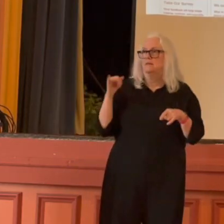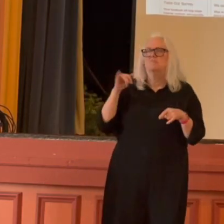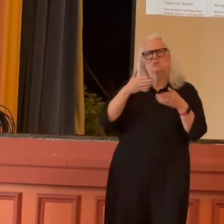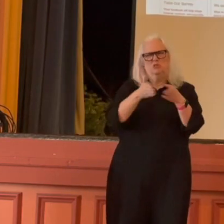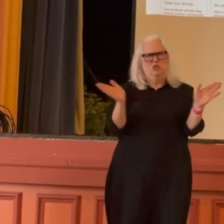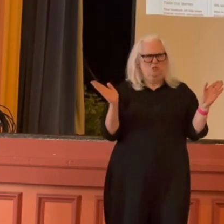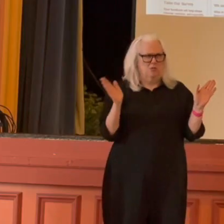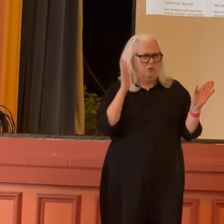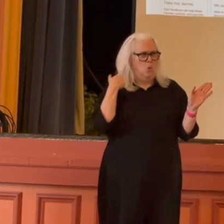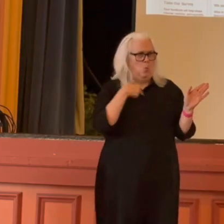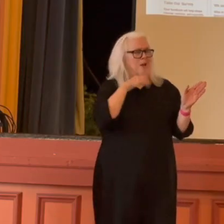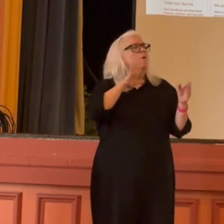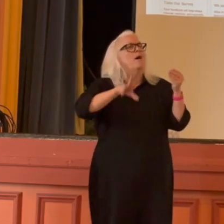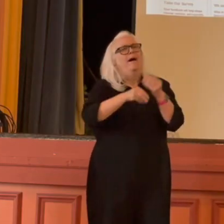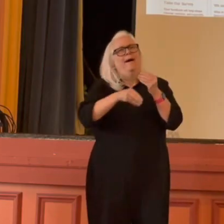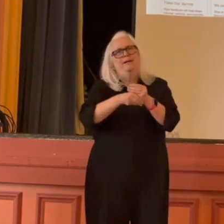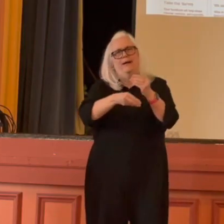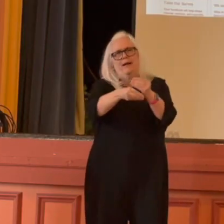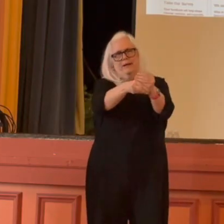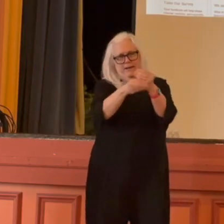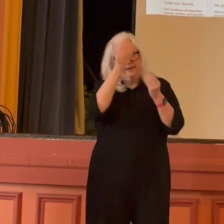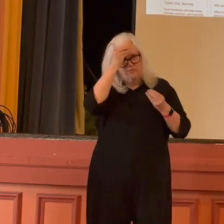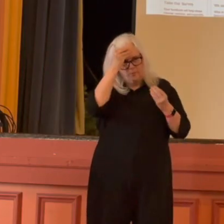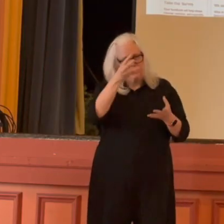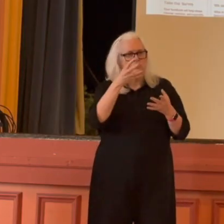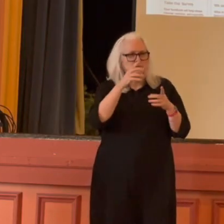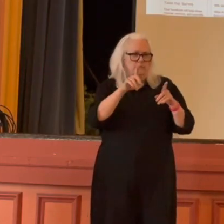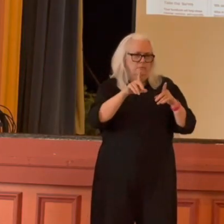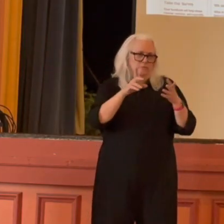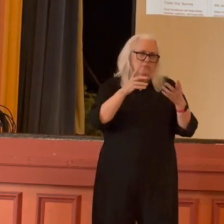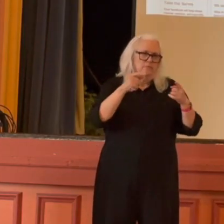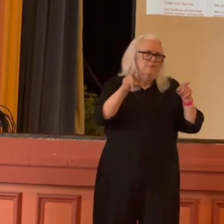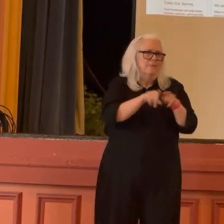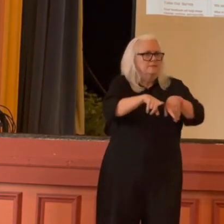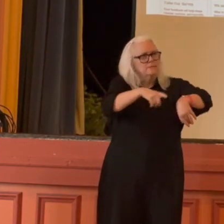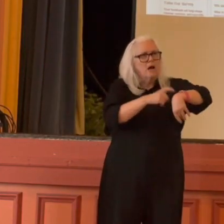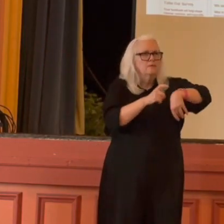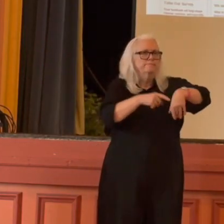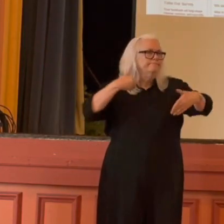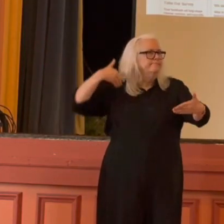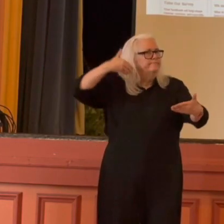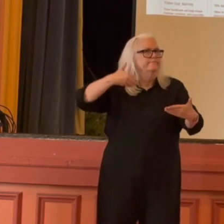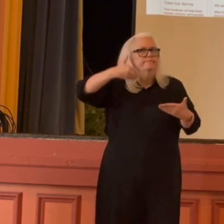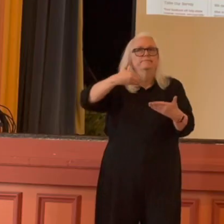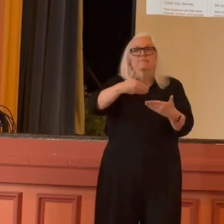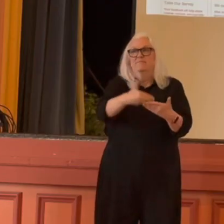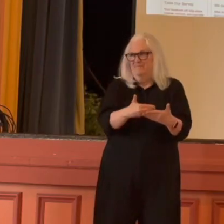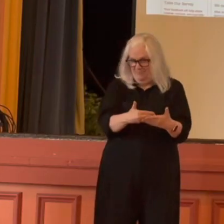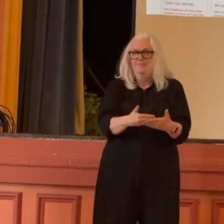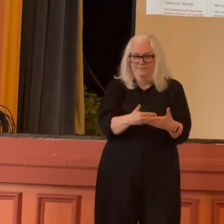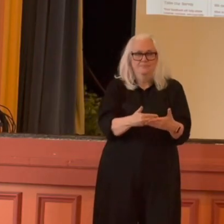information coming as we get closer to those dates. But it's important to be able to look to see what's going on in